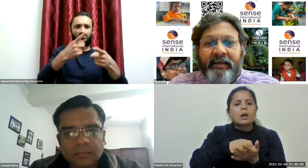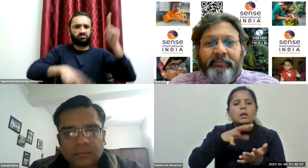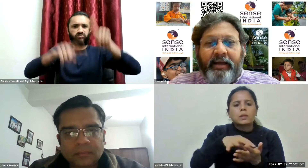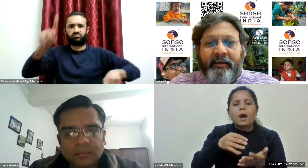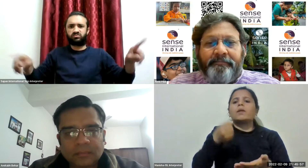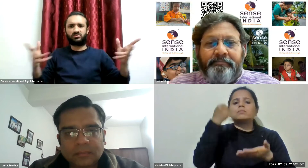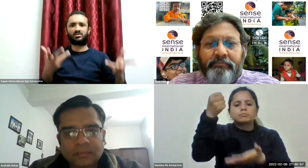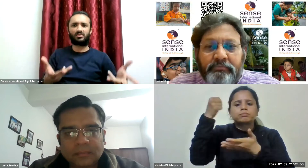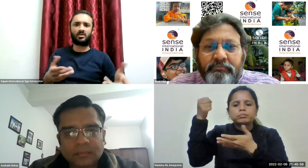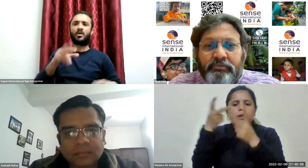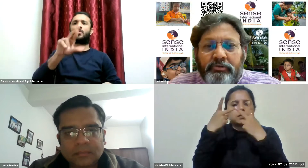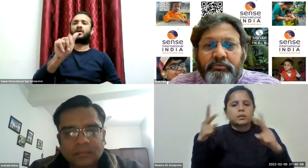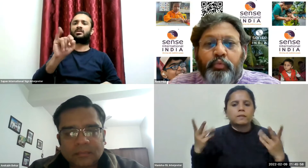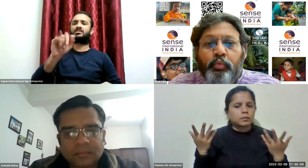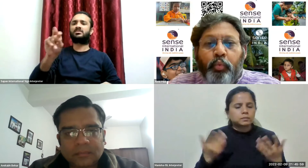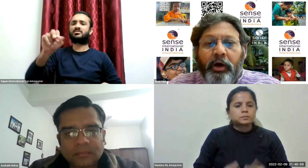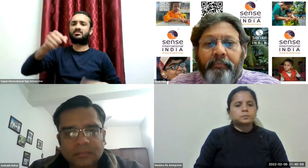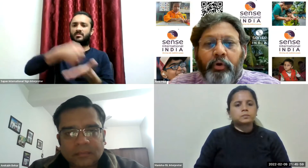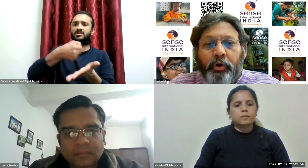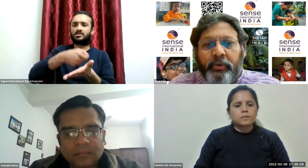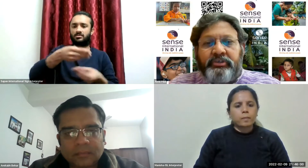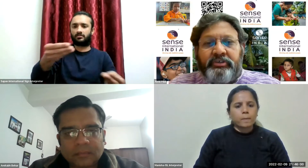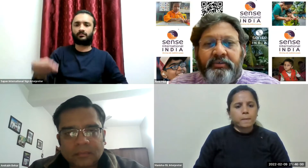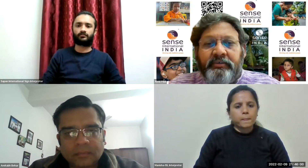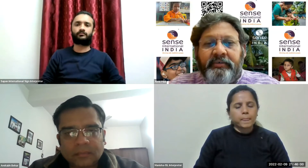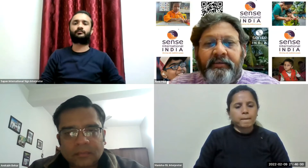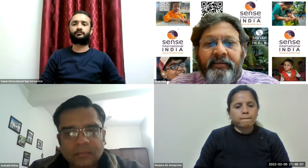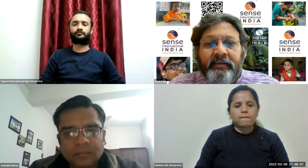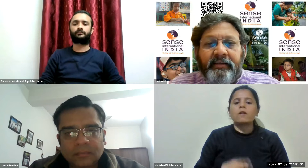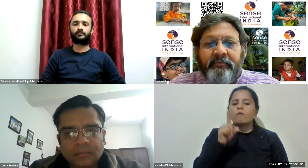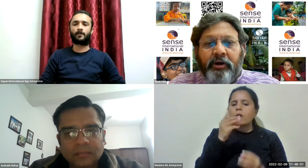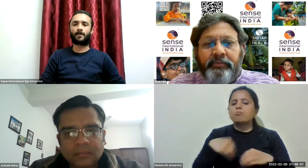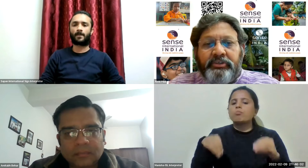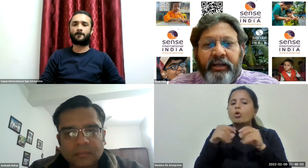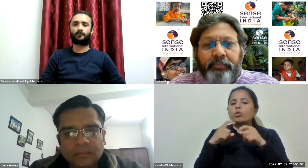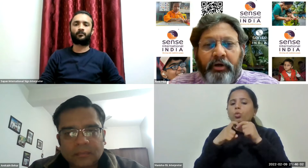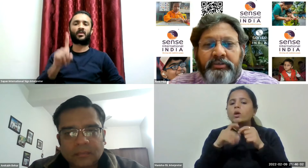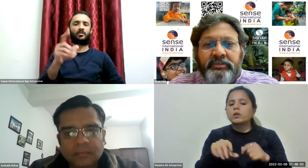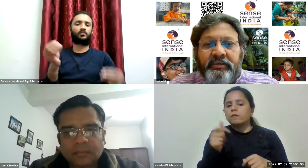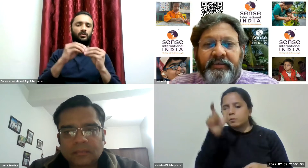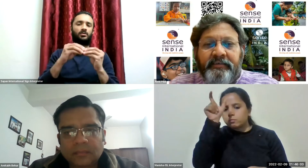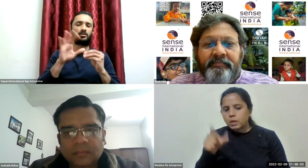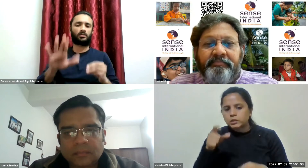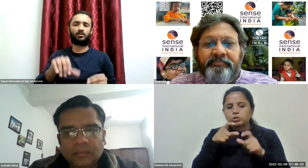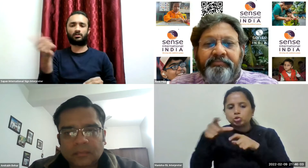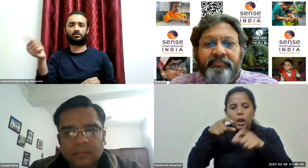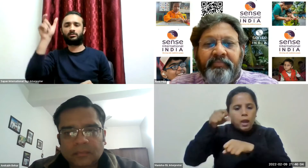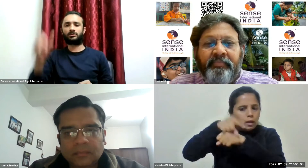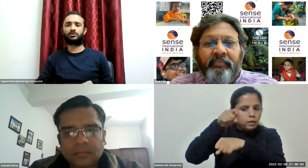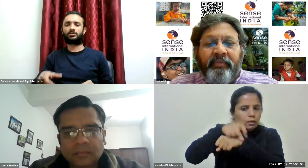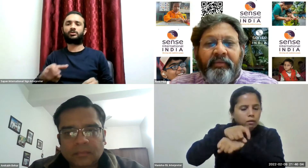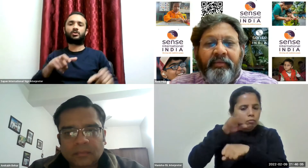And after this, I have one more question from the chat box.